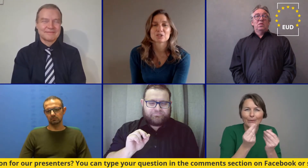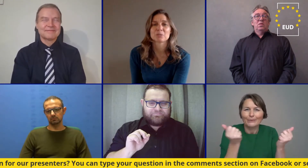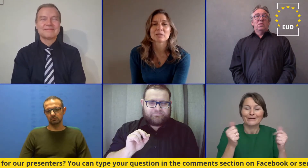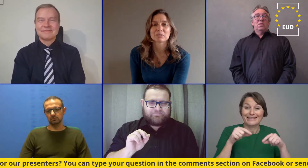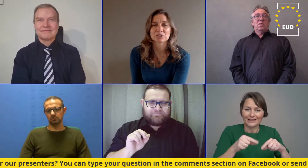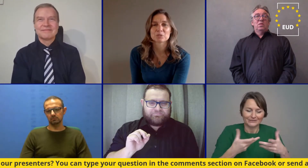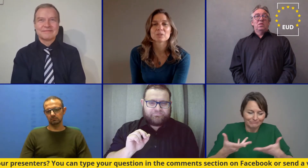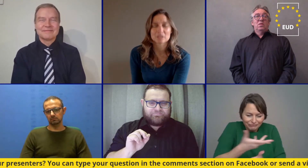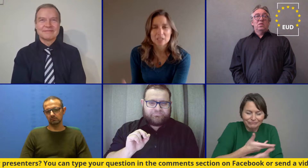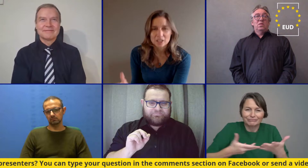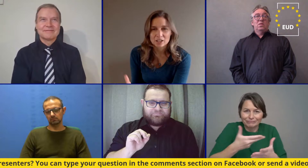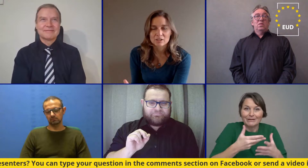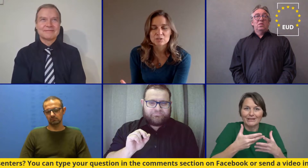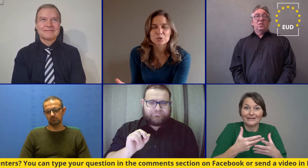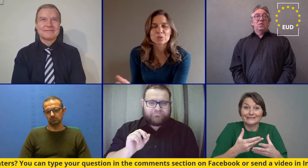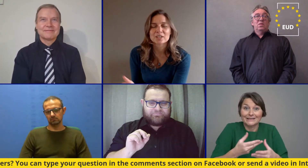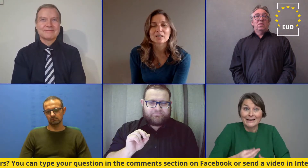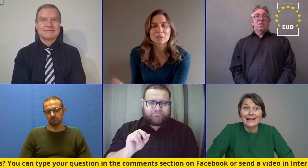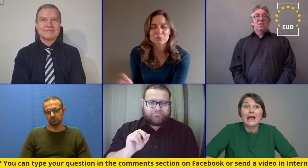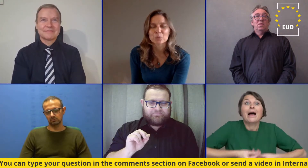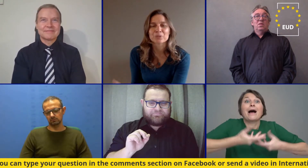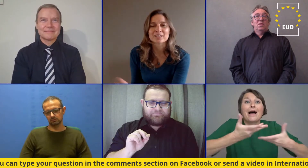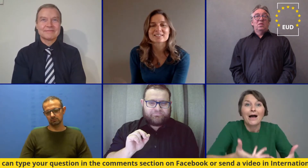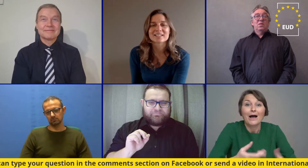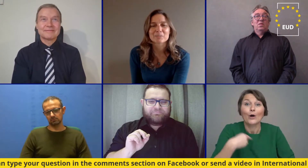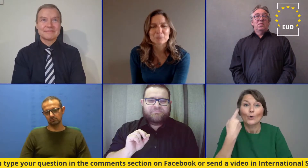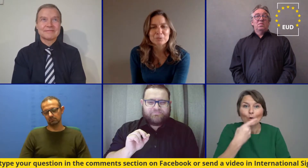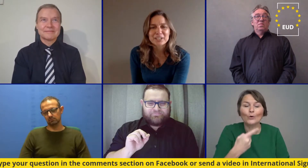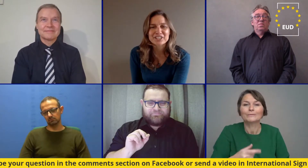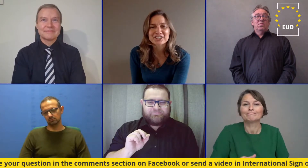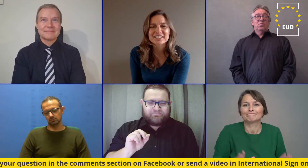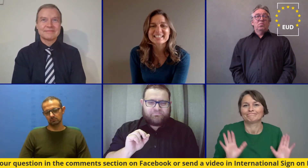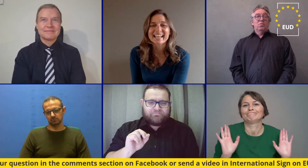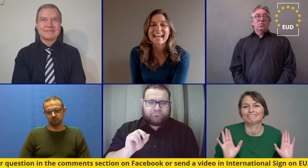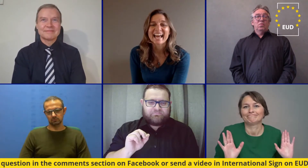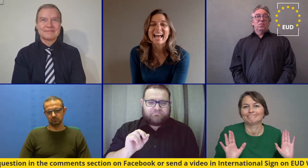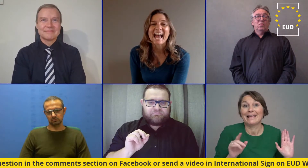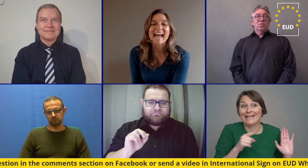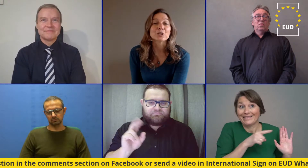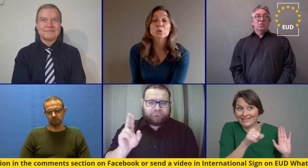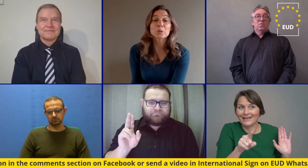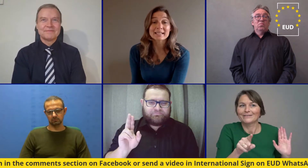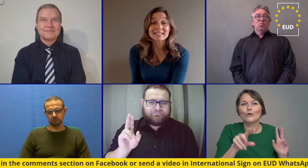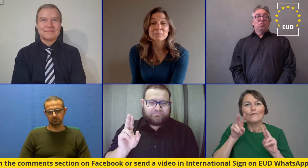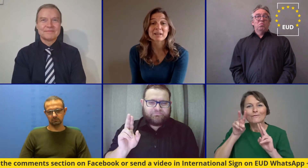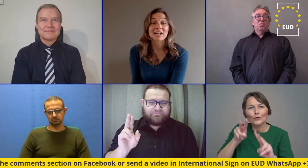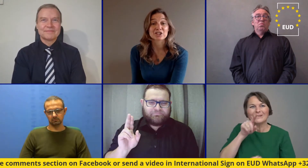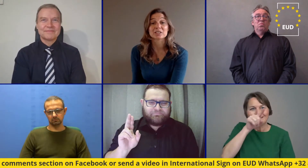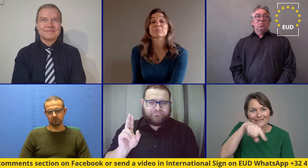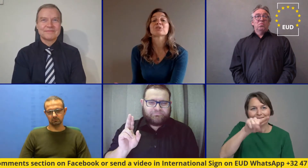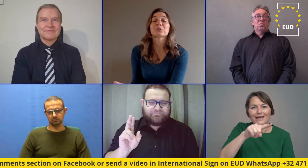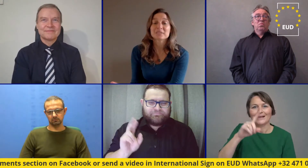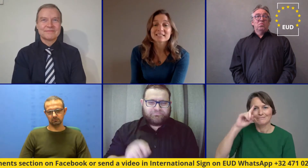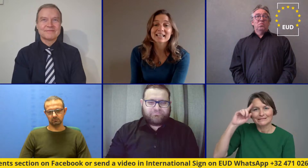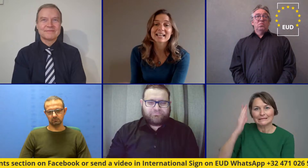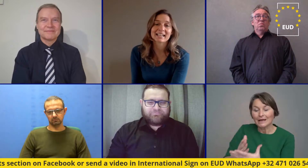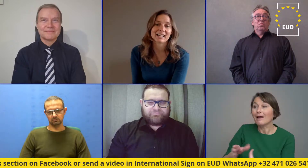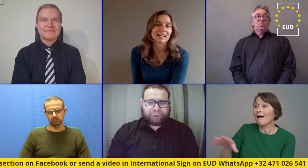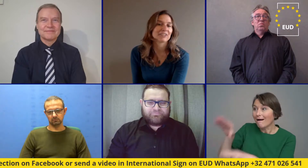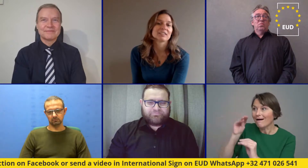to be able to do the appropriate preparation, and who ends up actually producing that. I think